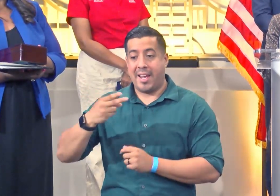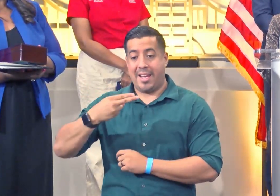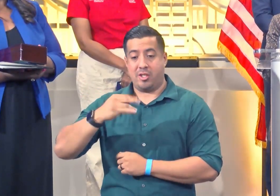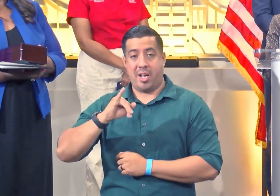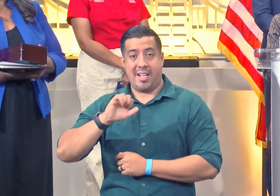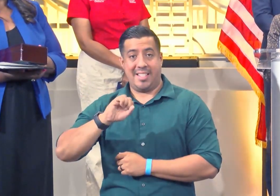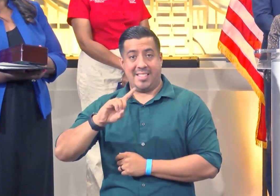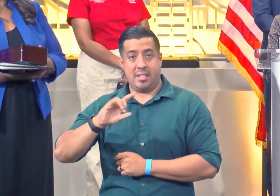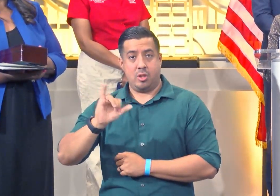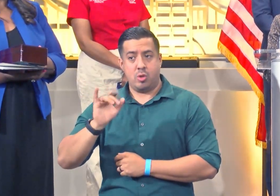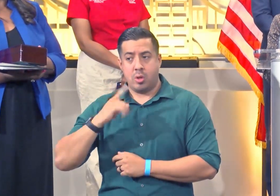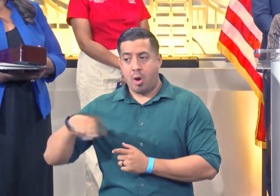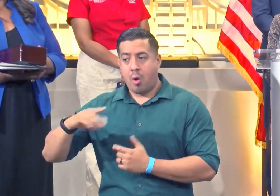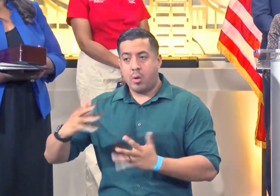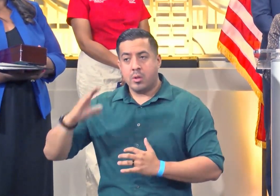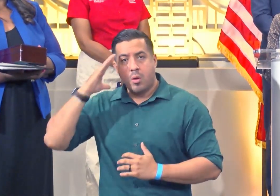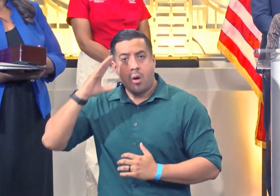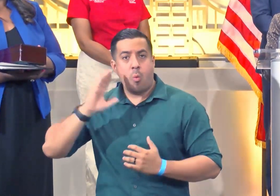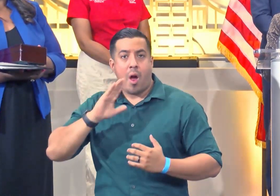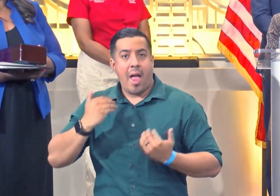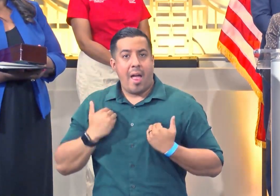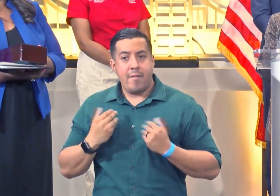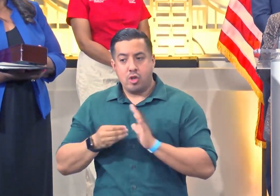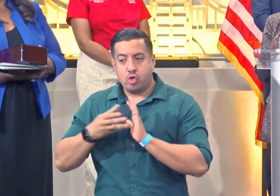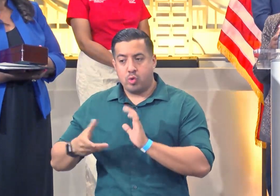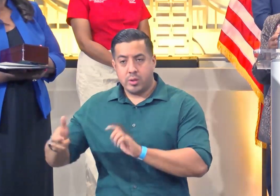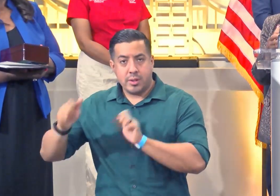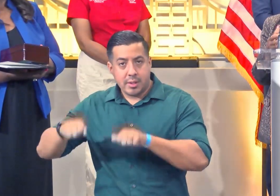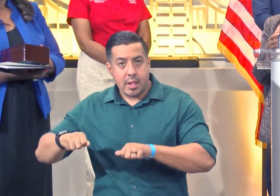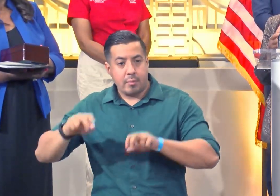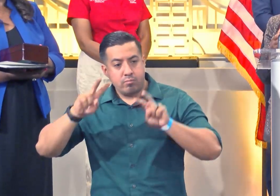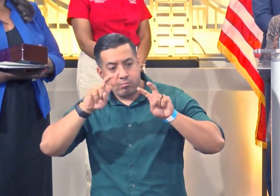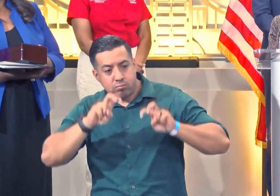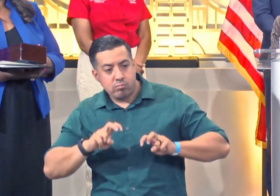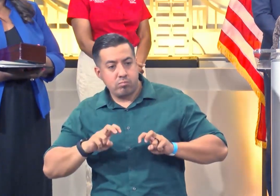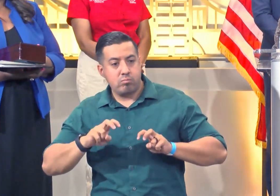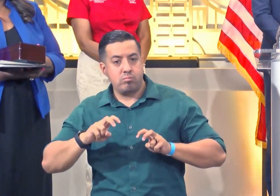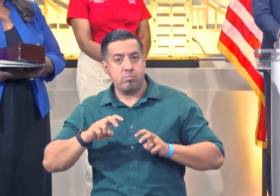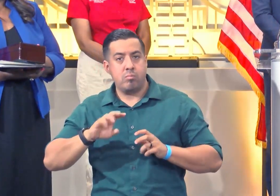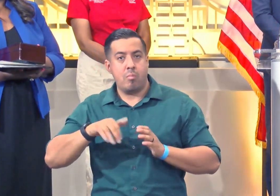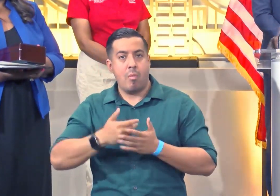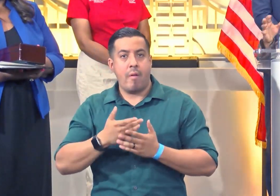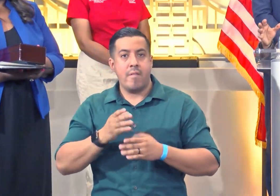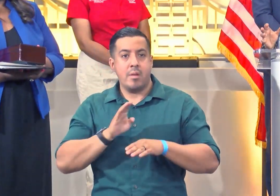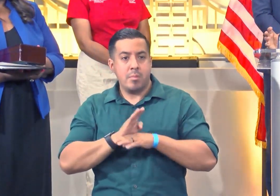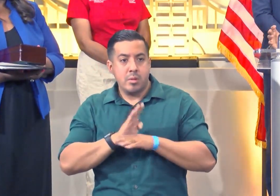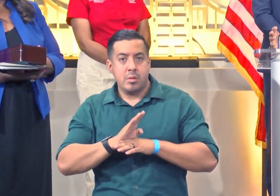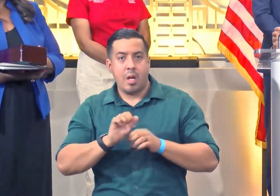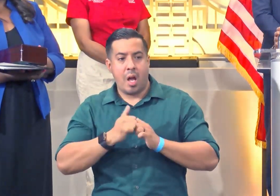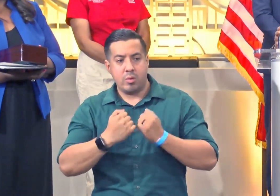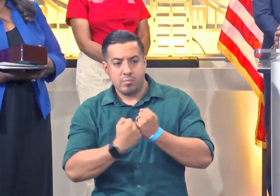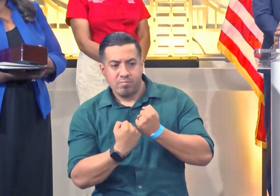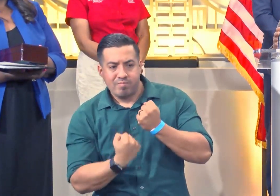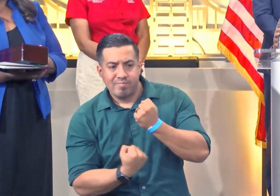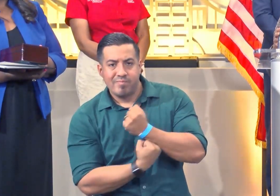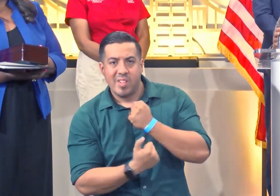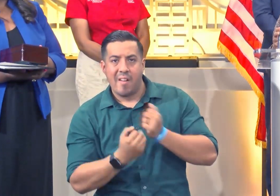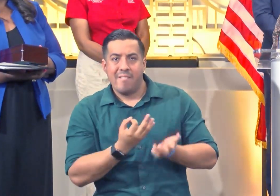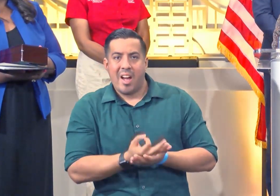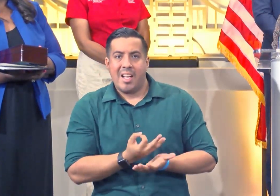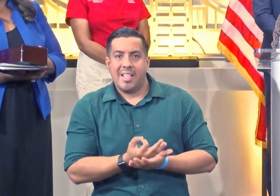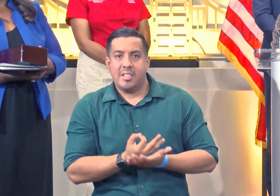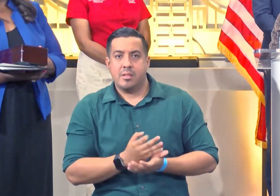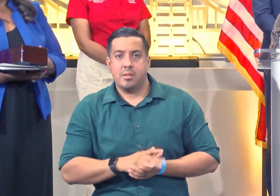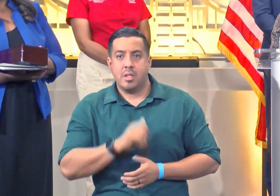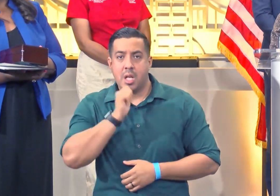have students who will know and be able to analyze the fabric of finance in